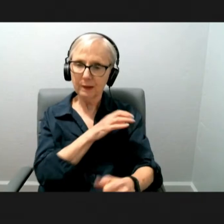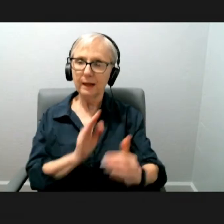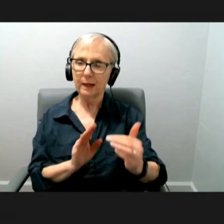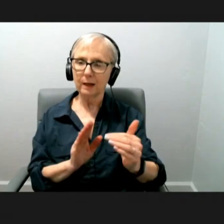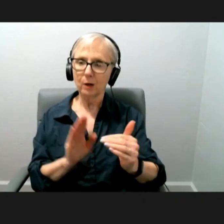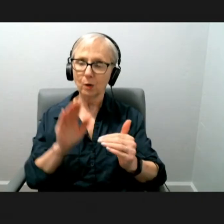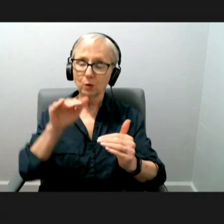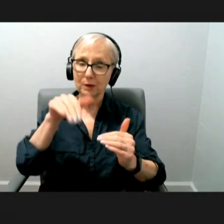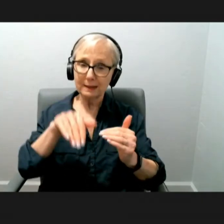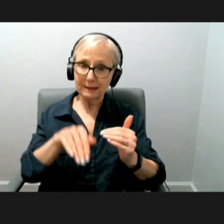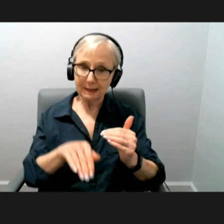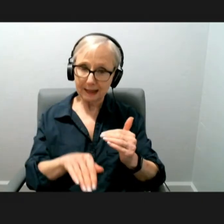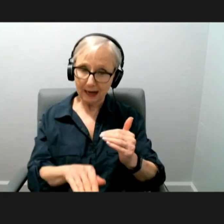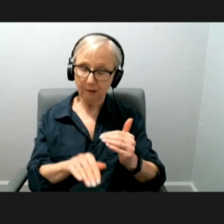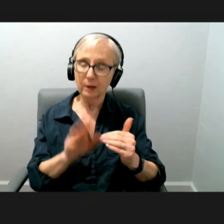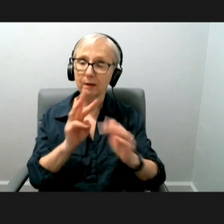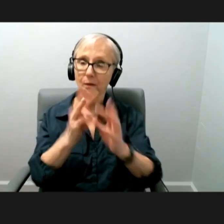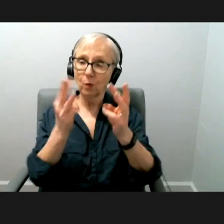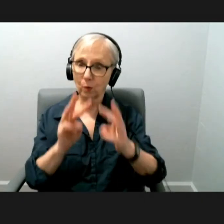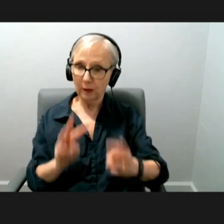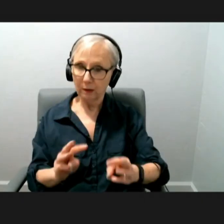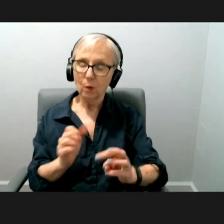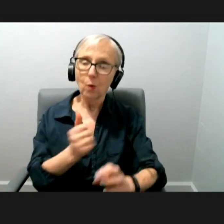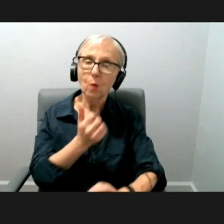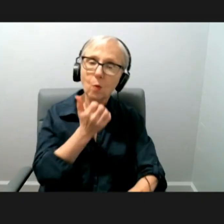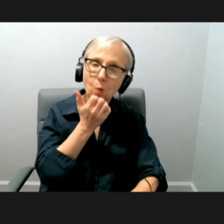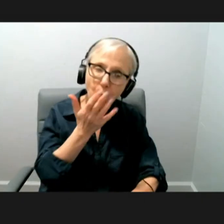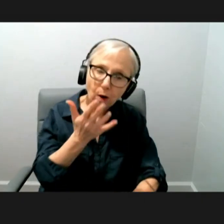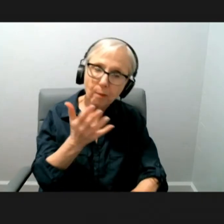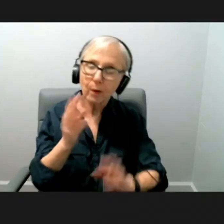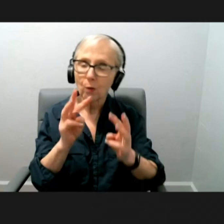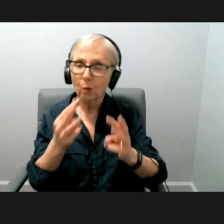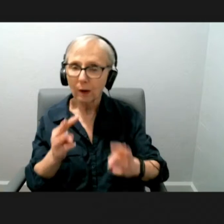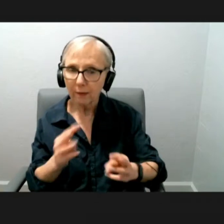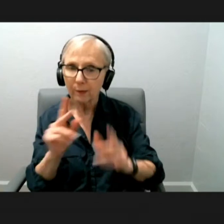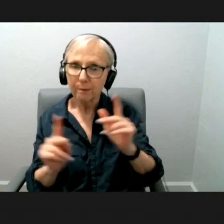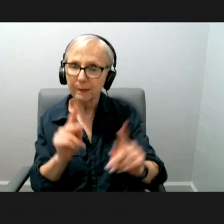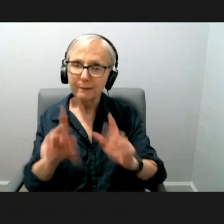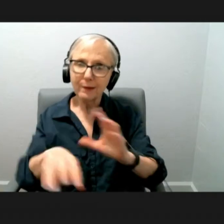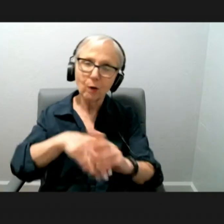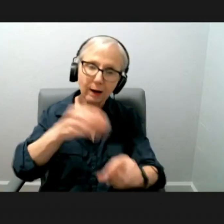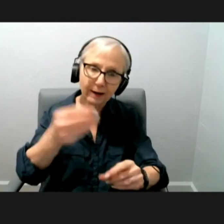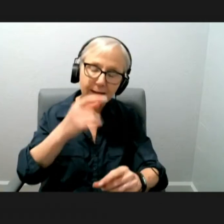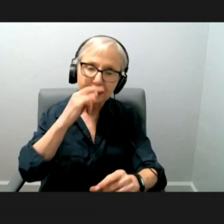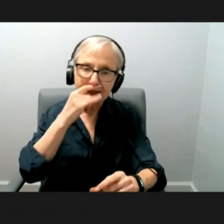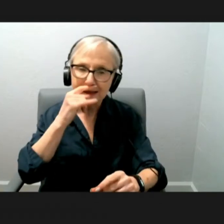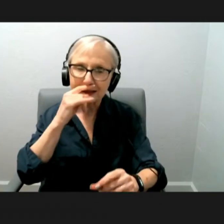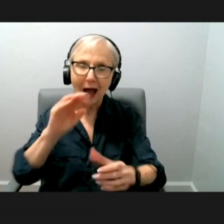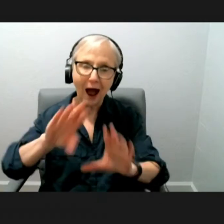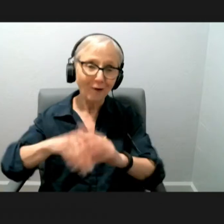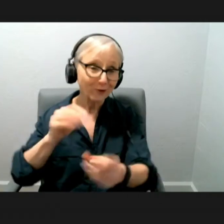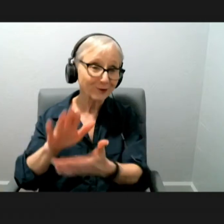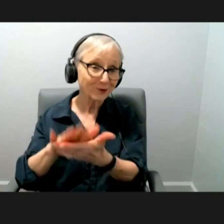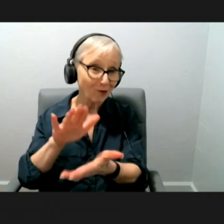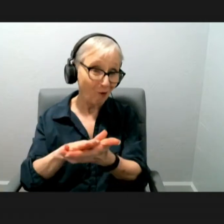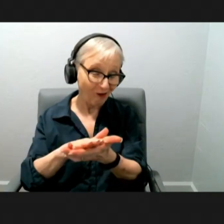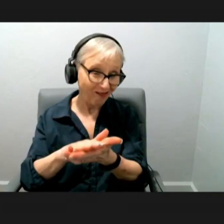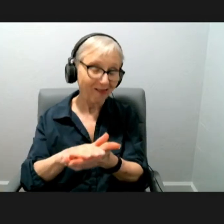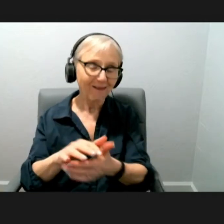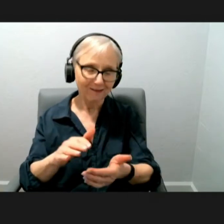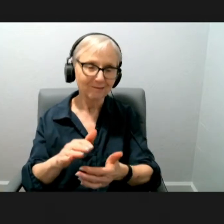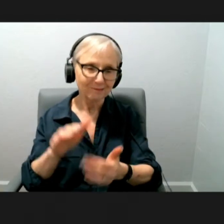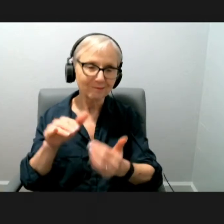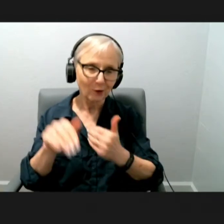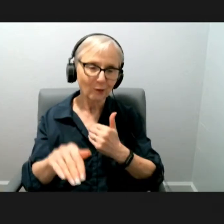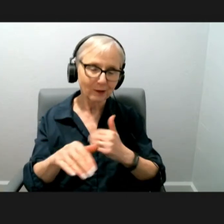down in the winter as, there's warmer weather, people go outside and kids get out of school. I think the